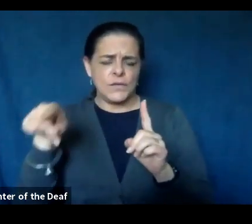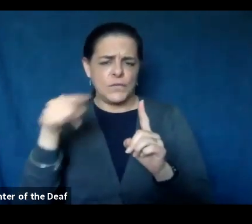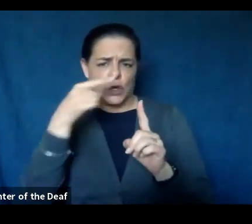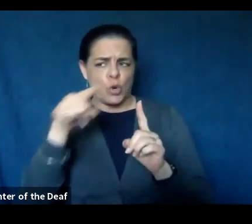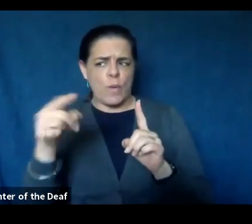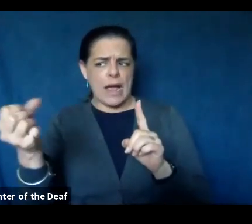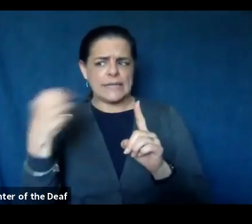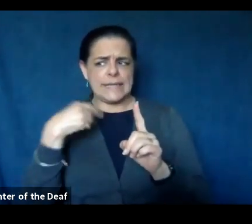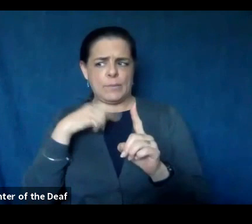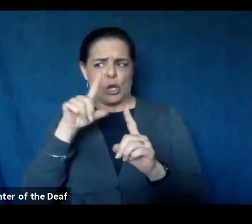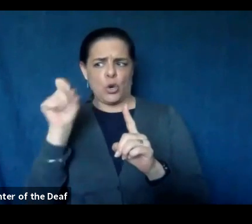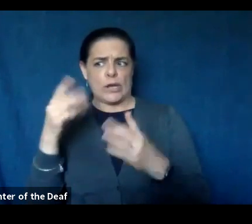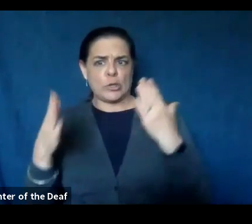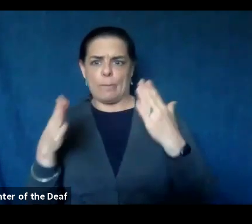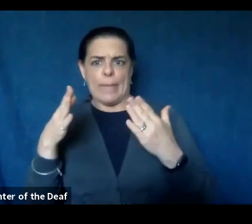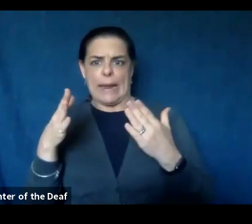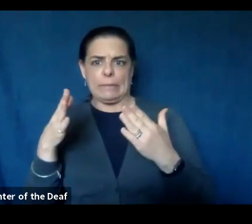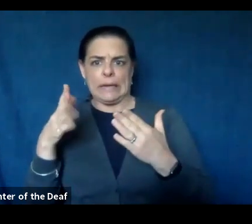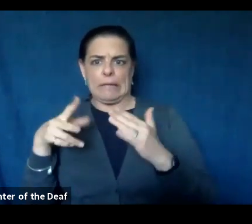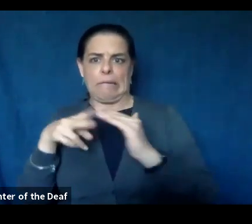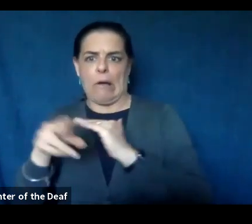your question, it might have just gotten cut off.